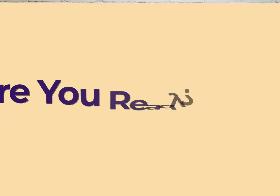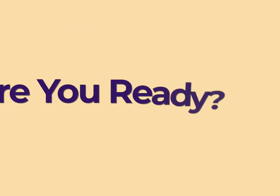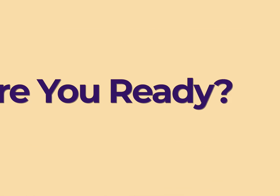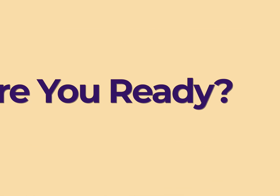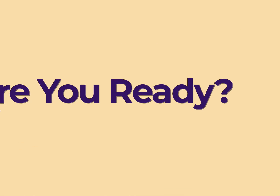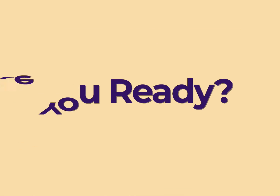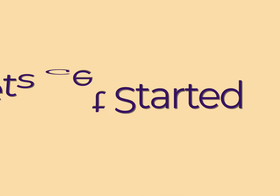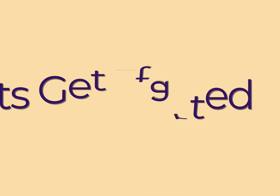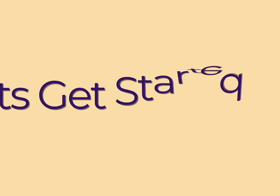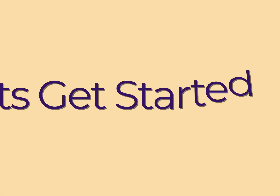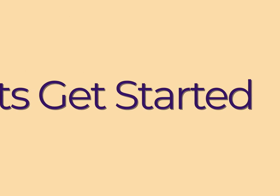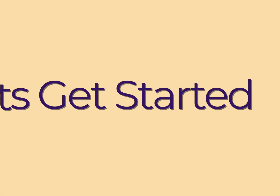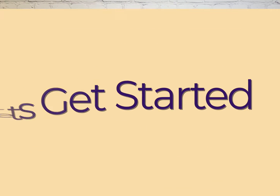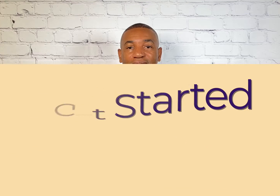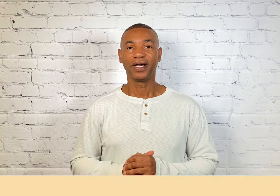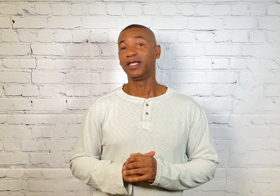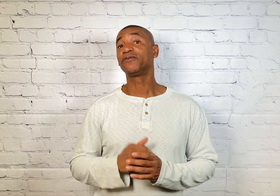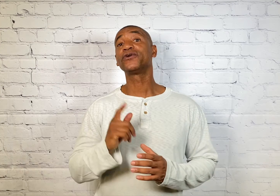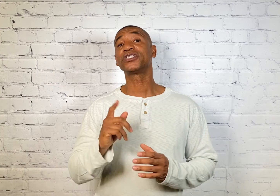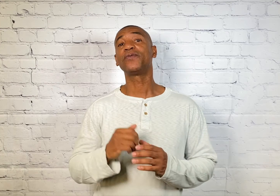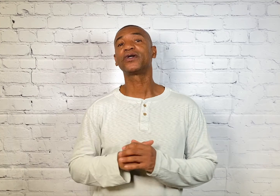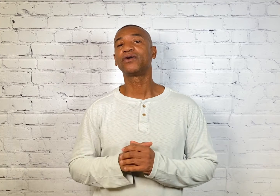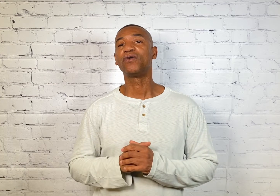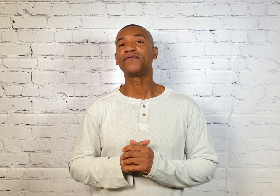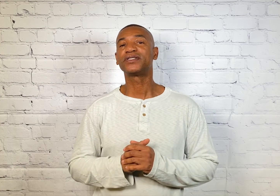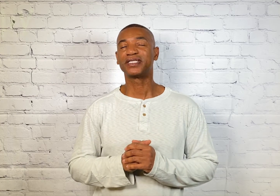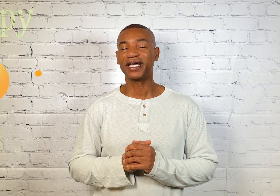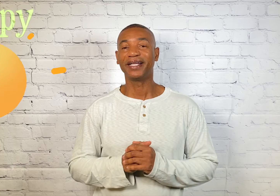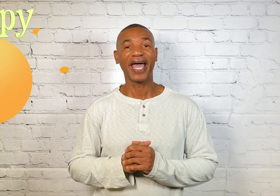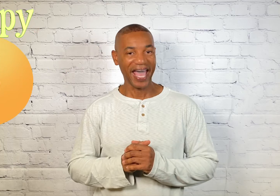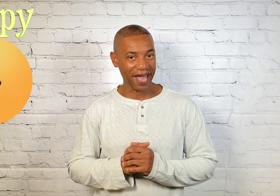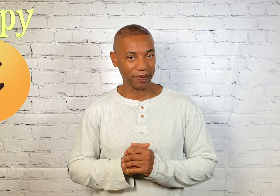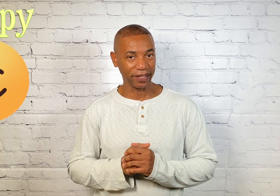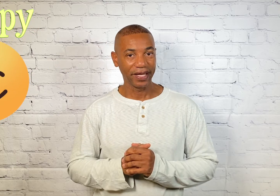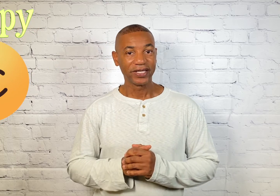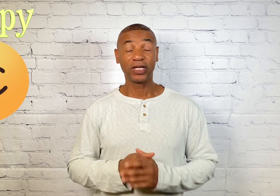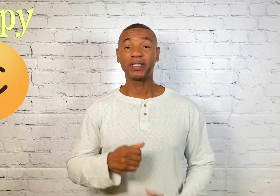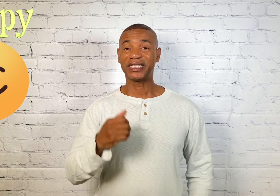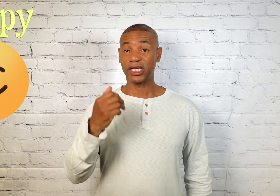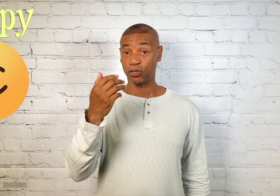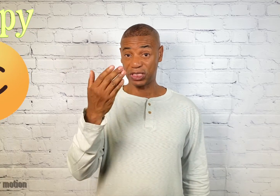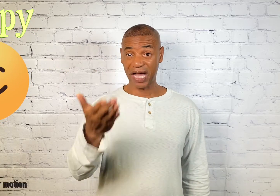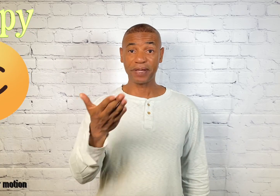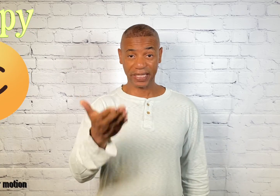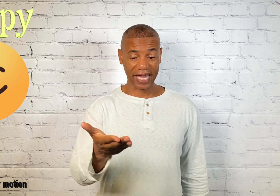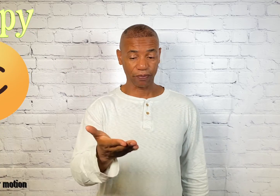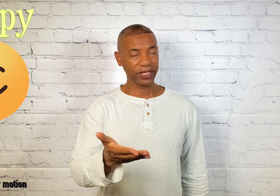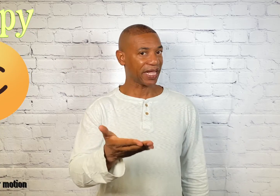ready? Let's get started. Now the first sign we're going to go over is the sign happy. Simply take your dominant hand, bring that out in